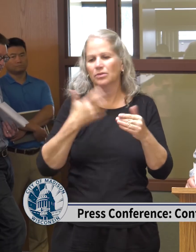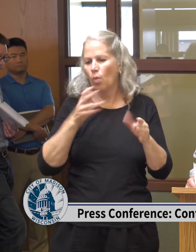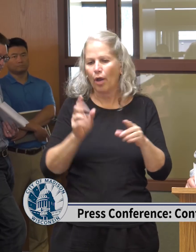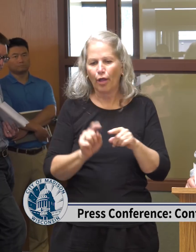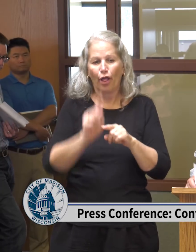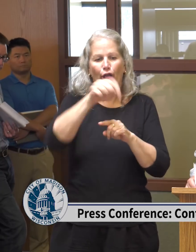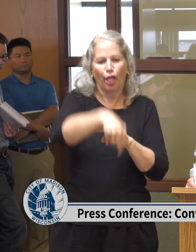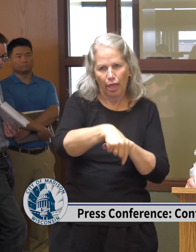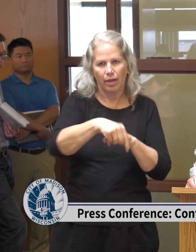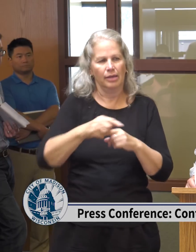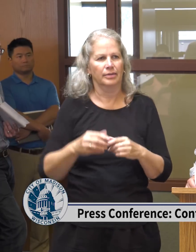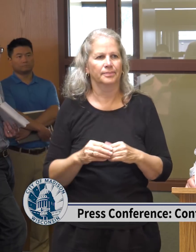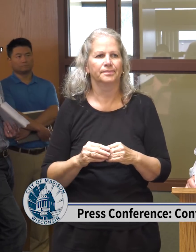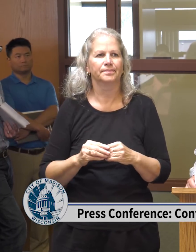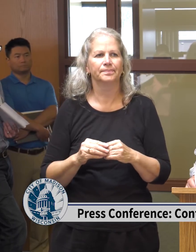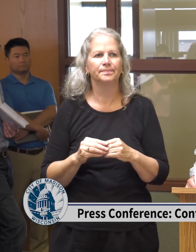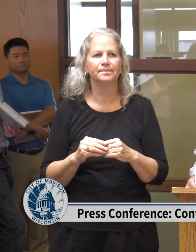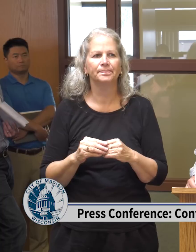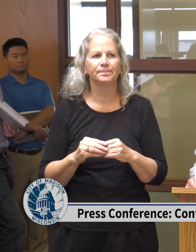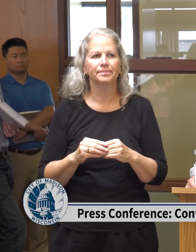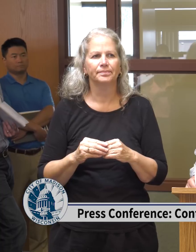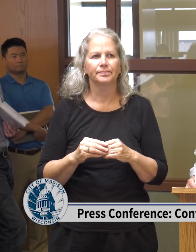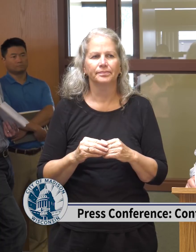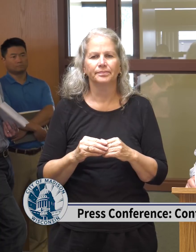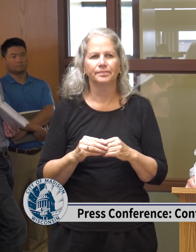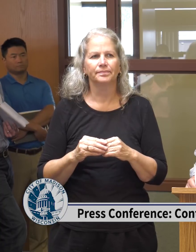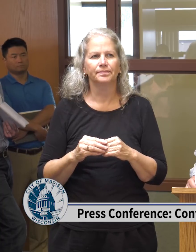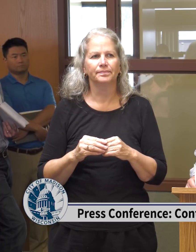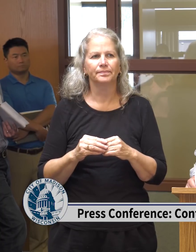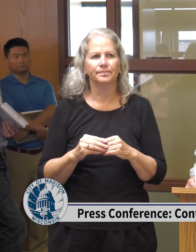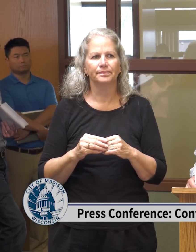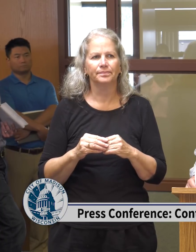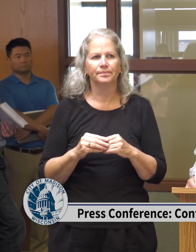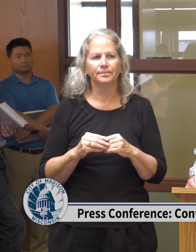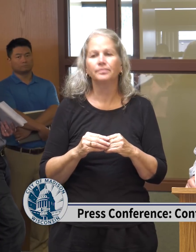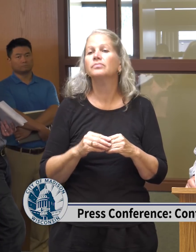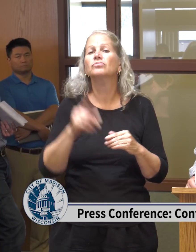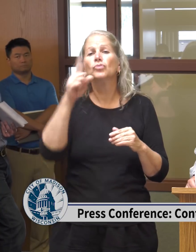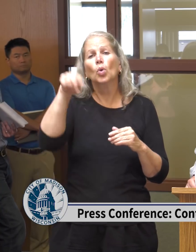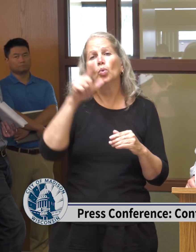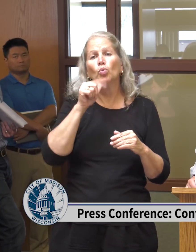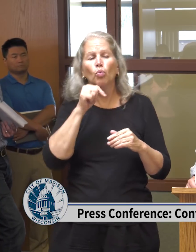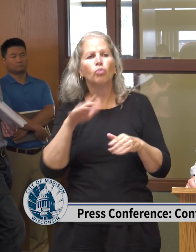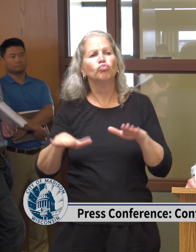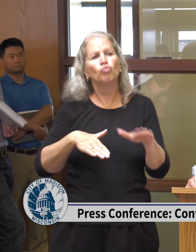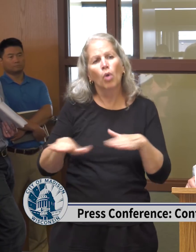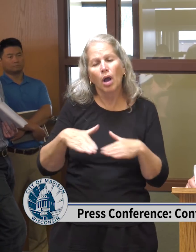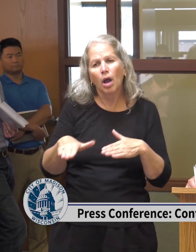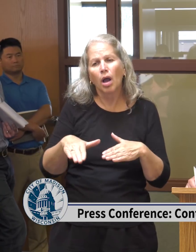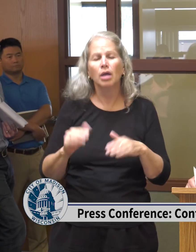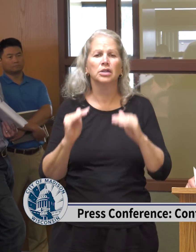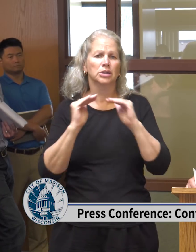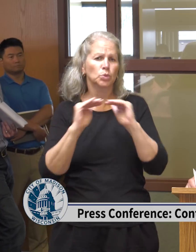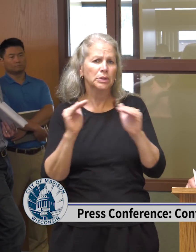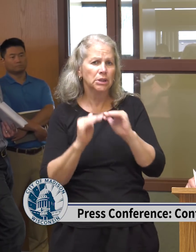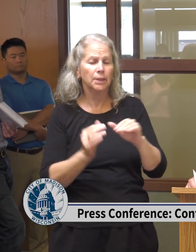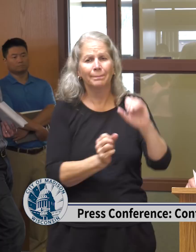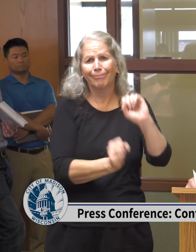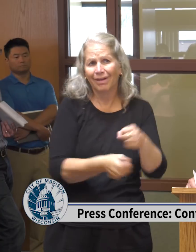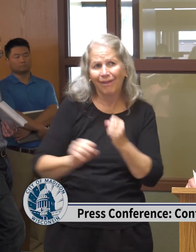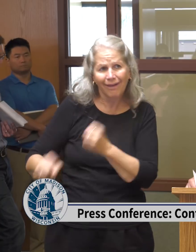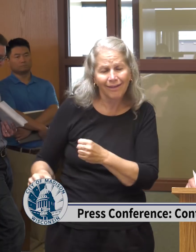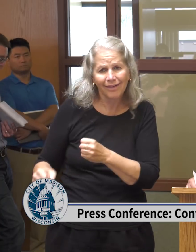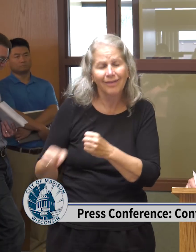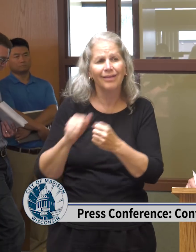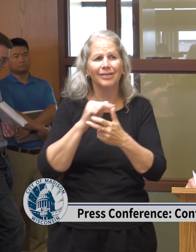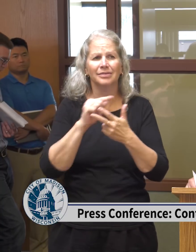floodwaters. This water is not safe. First of all, if you walk in it barefoot, as